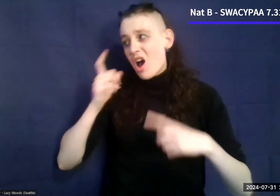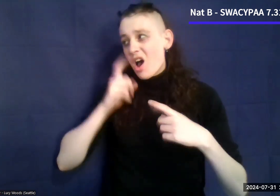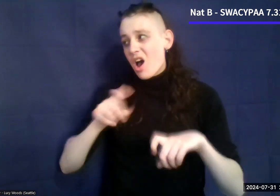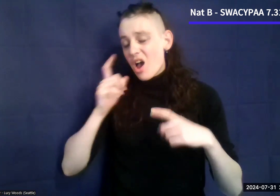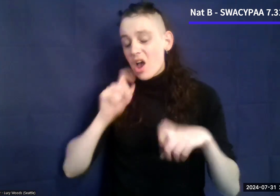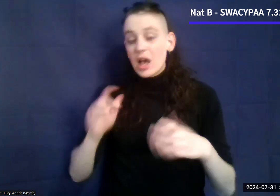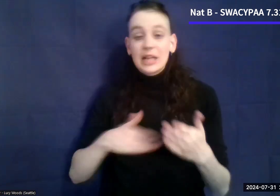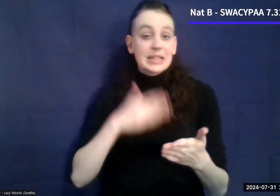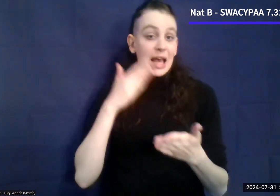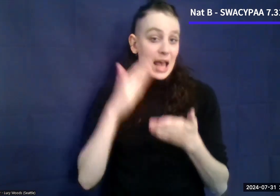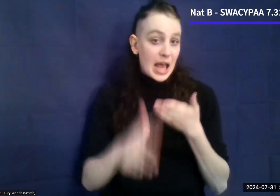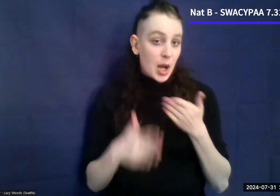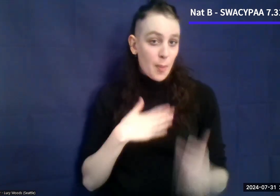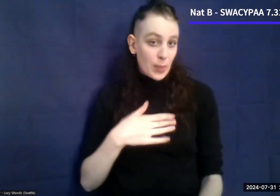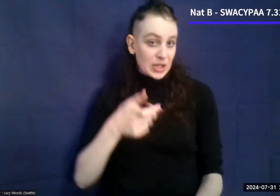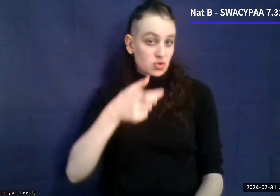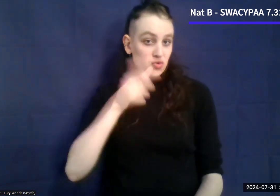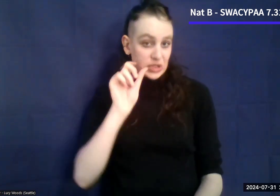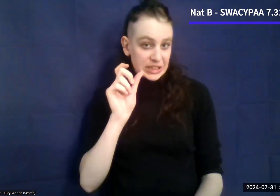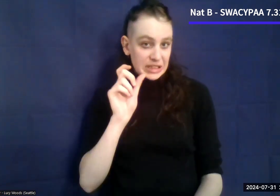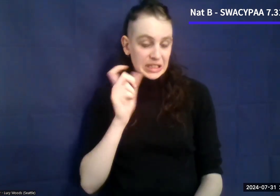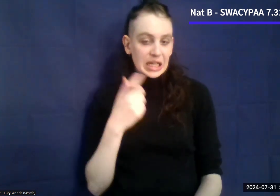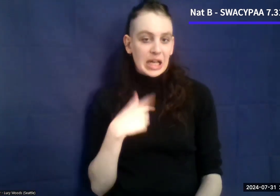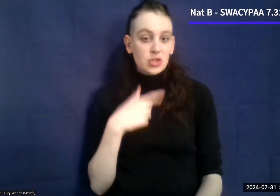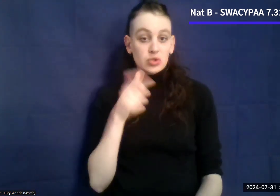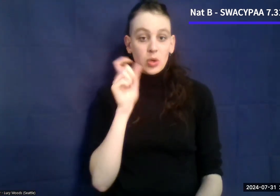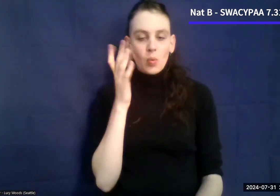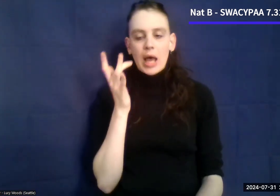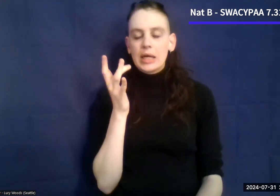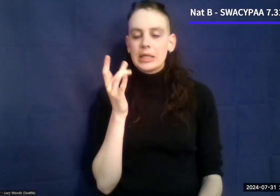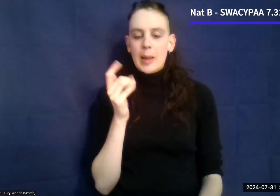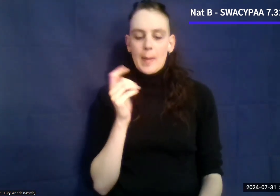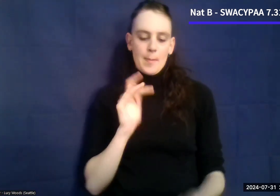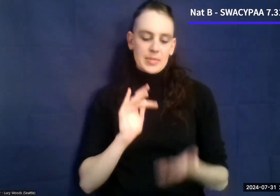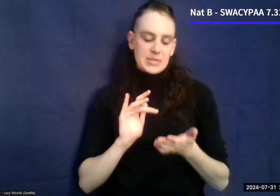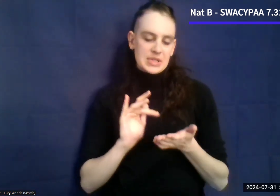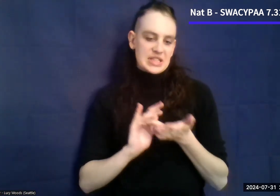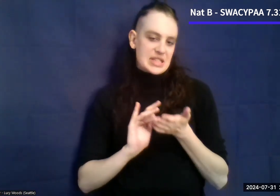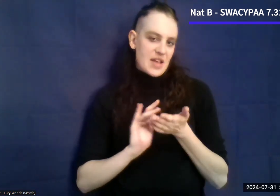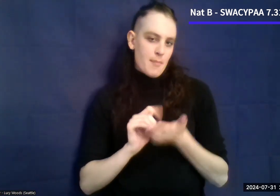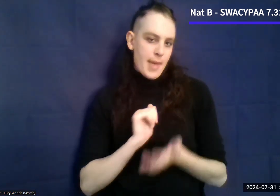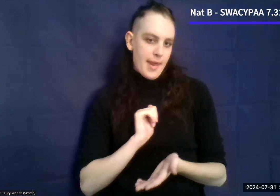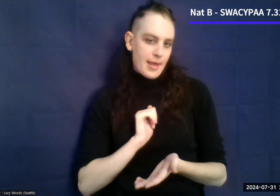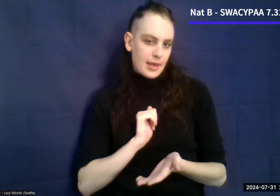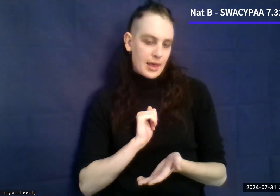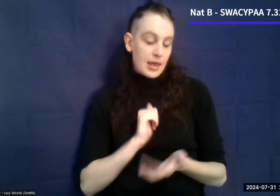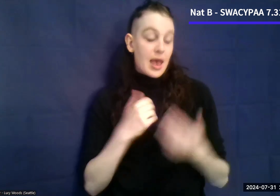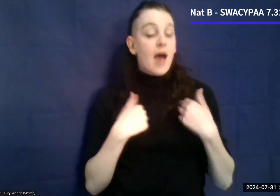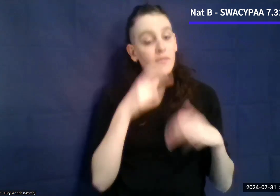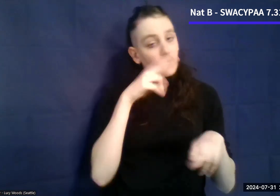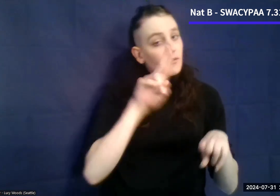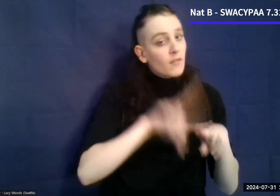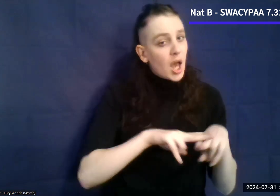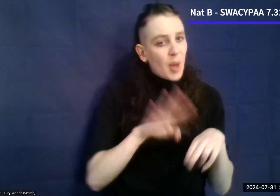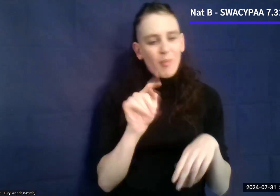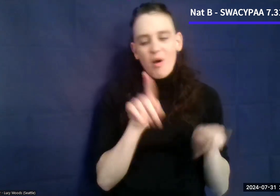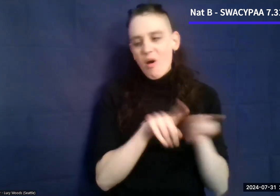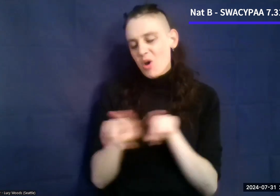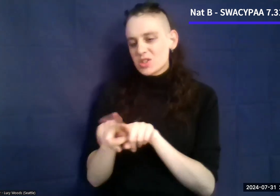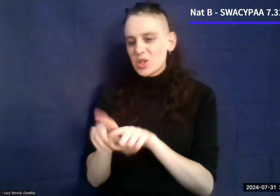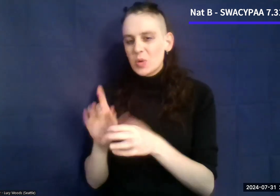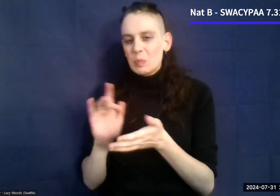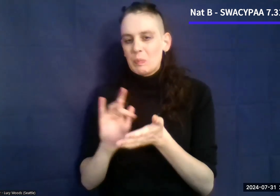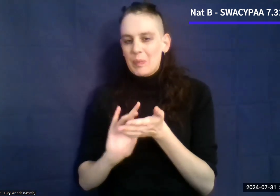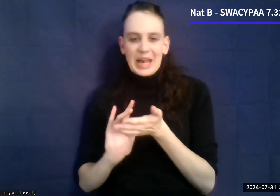drinking, I used to drink to kind of like self-medicate, not only to have fun, right, but to self-medicate. I had a lot of trauma